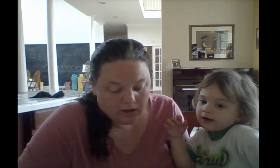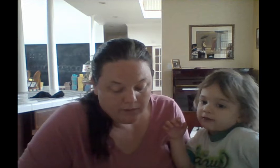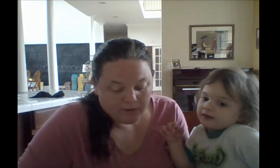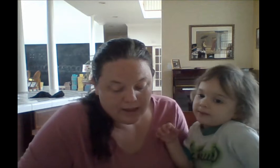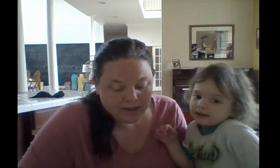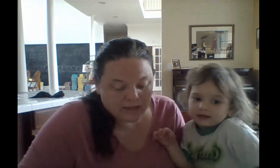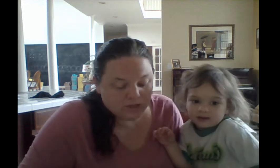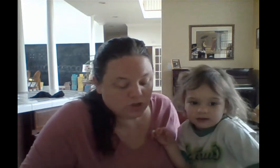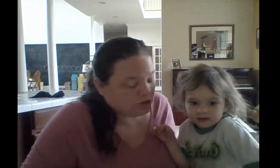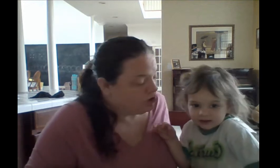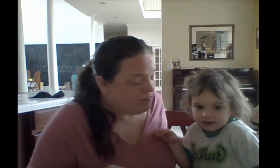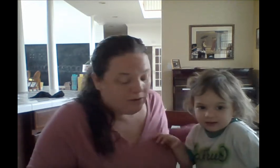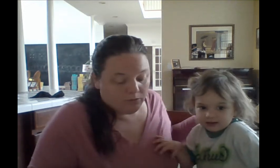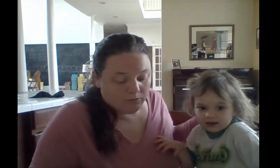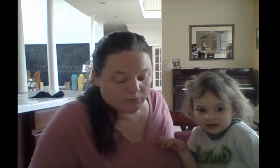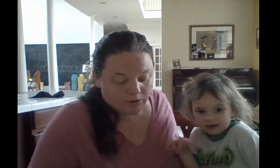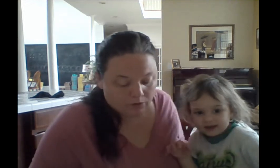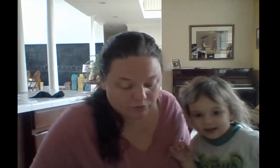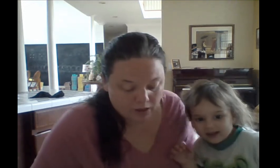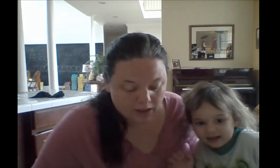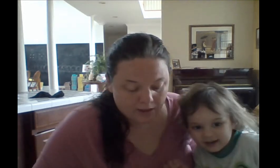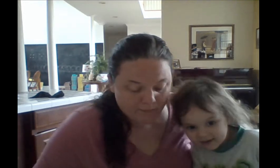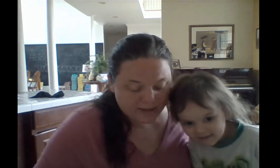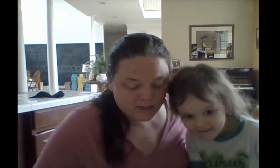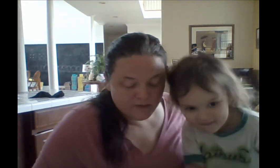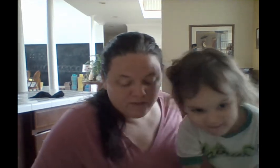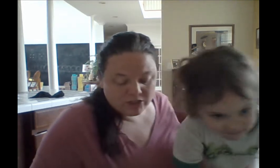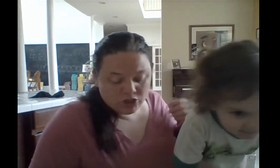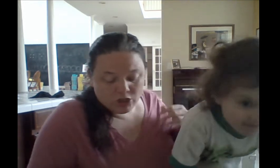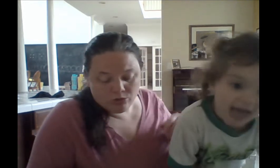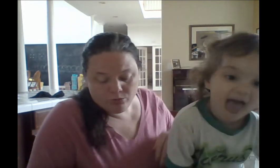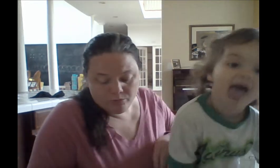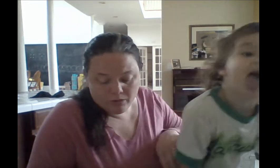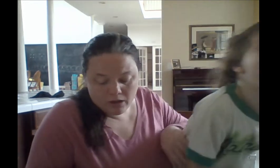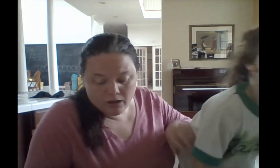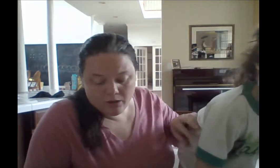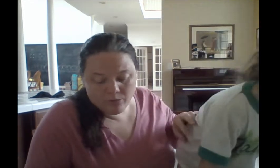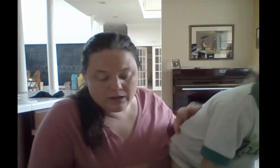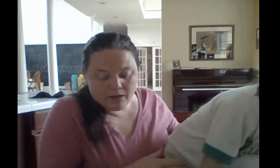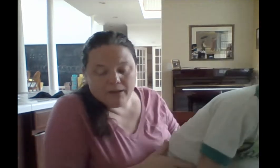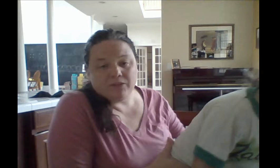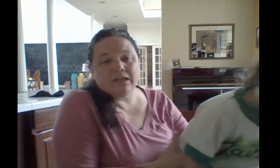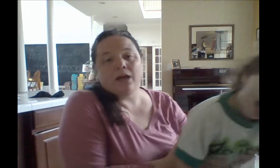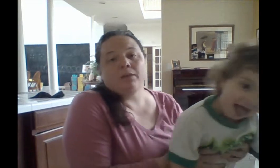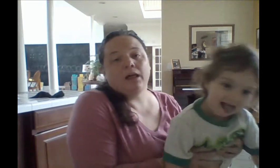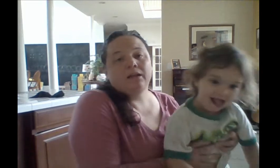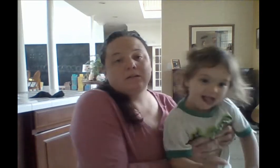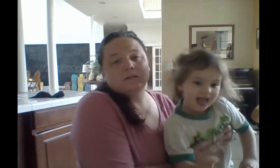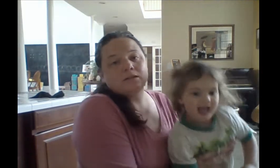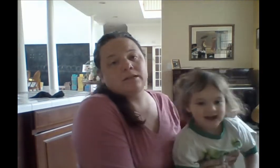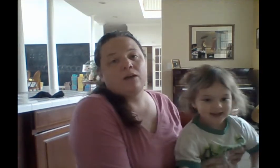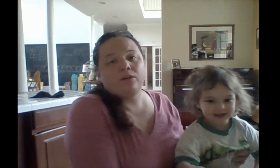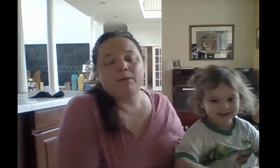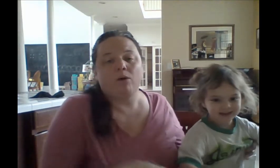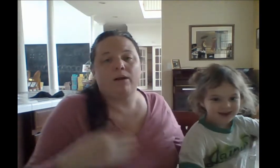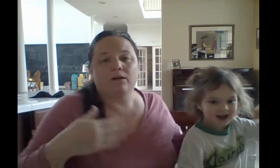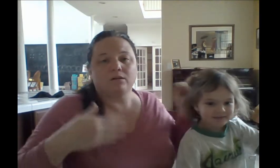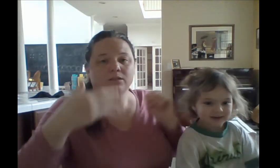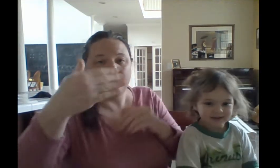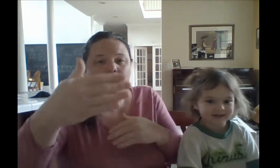see Page, you need to run off. me. Page 52, about the timeline stuff and about where